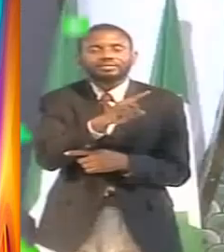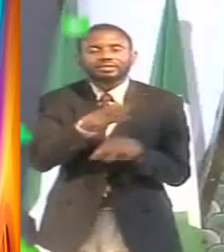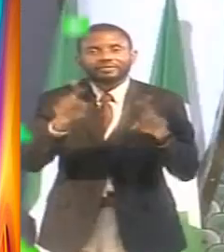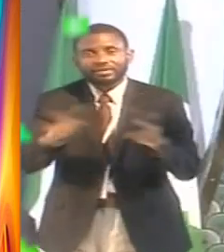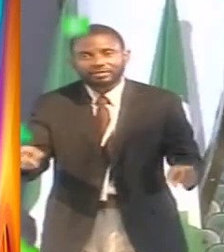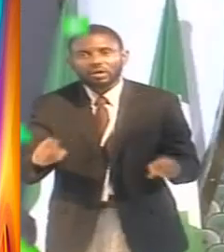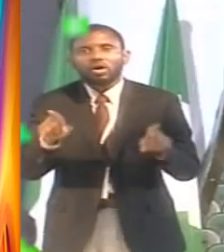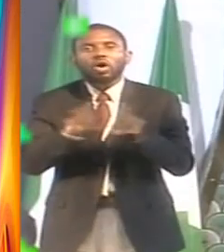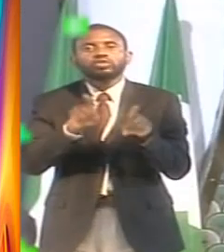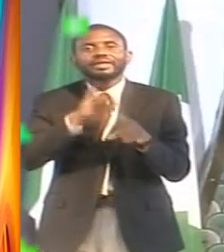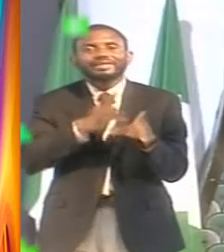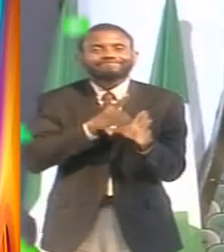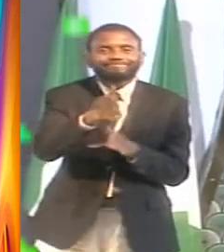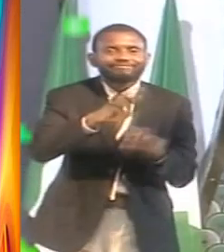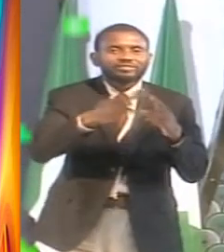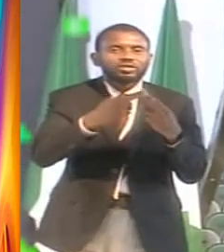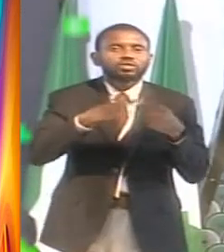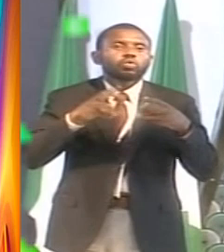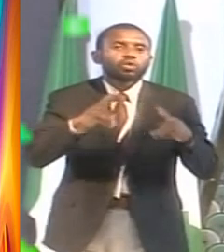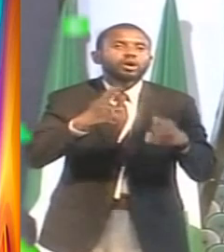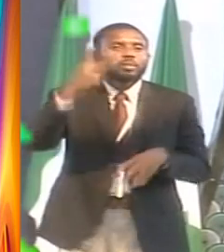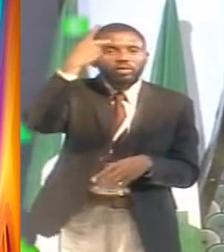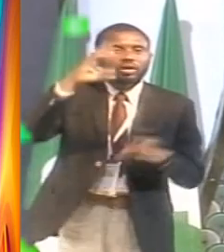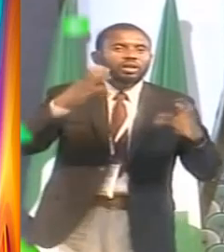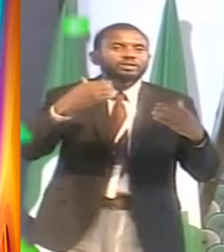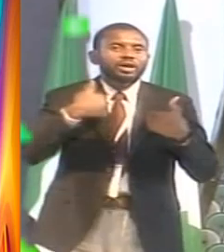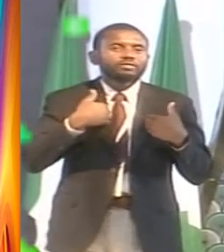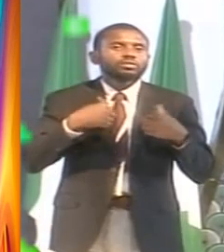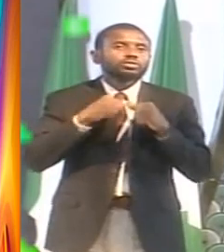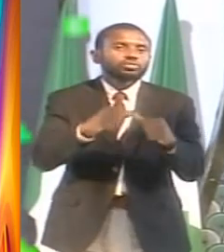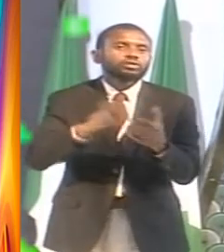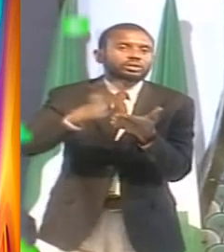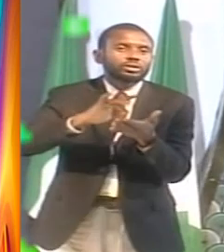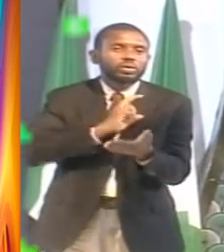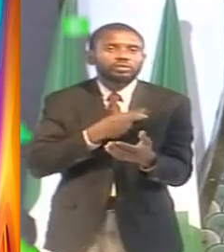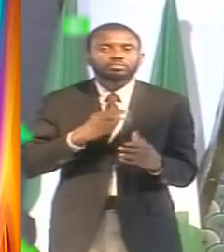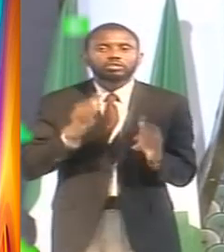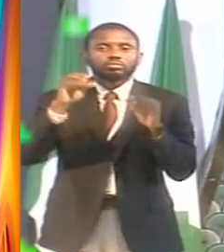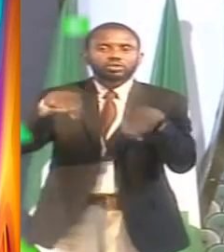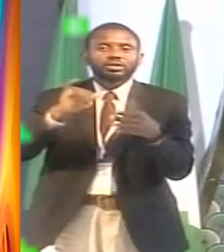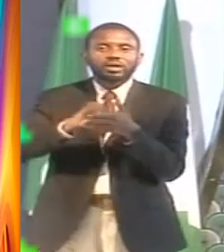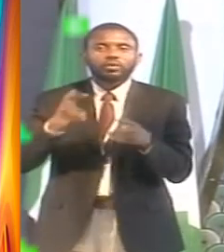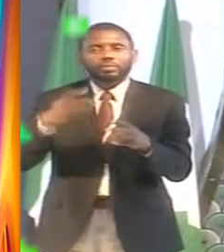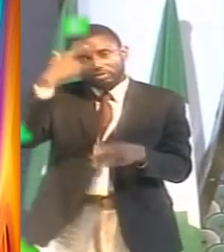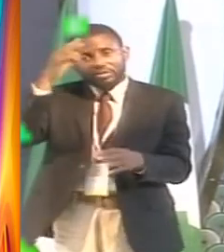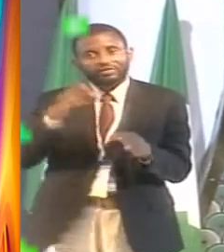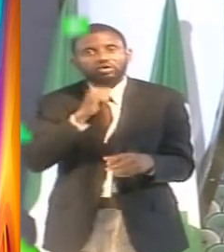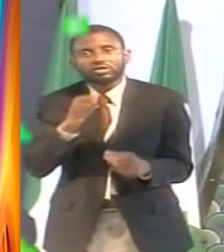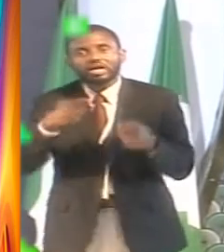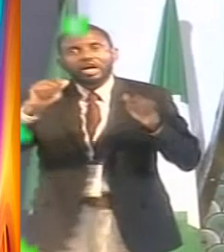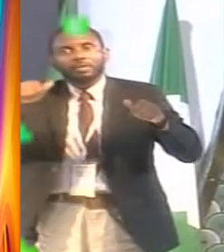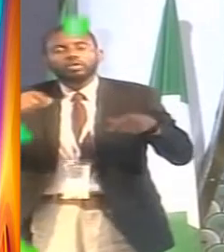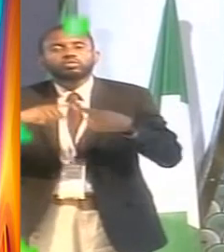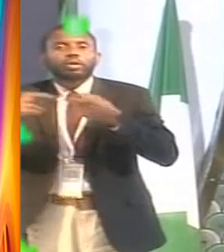is directly related to the way the political class has continued to treat us. Let me put it that way. Because if you are not able to manage diversity